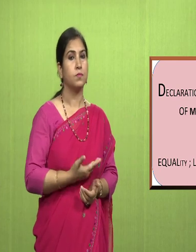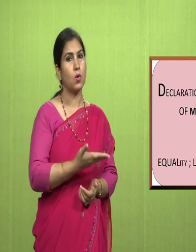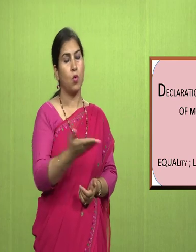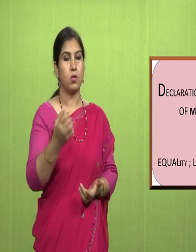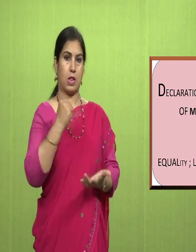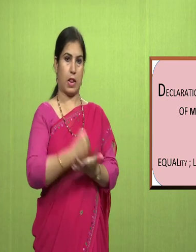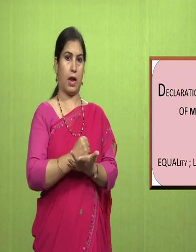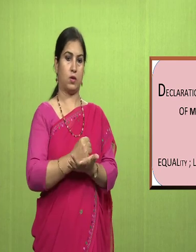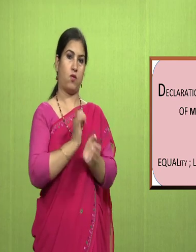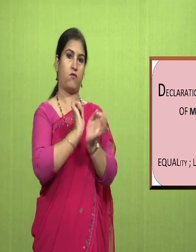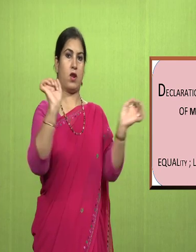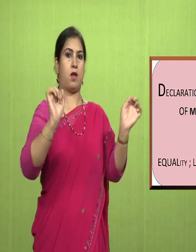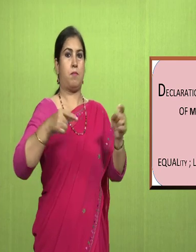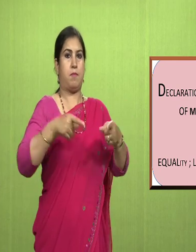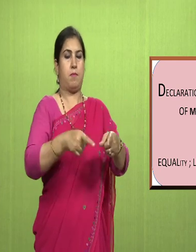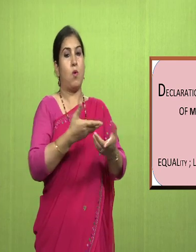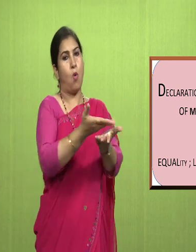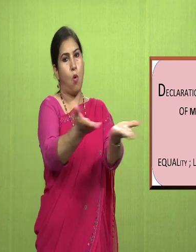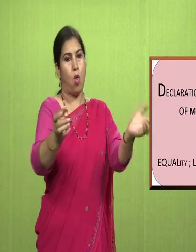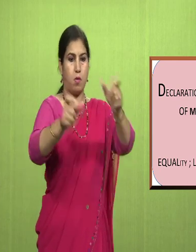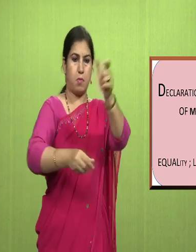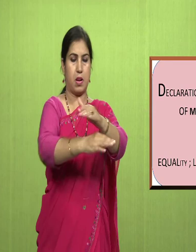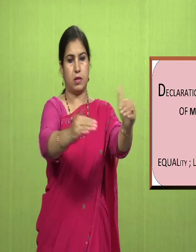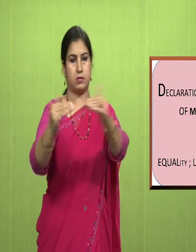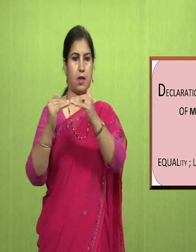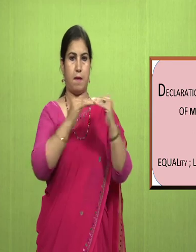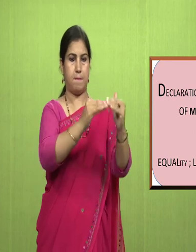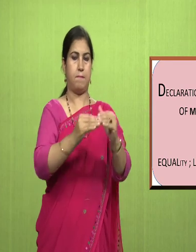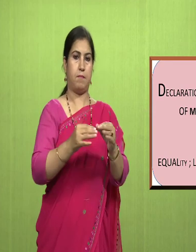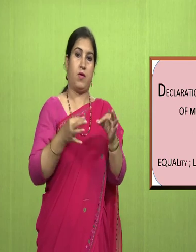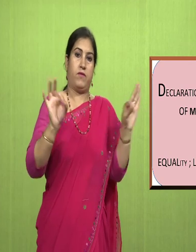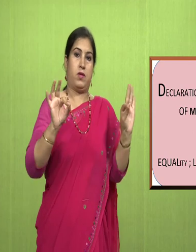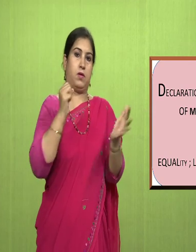right to freedom was given to every citizen of the country.